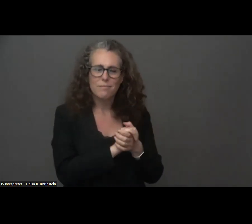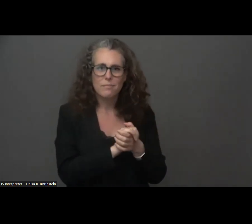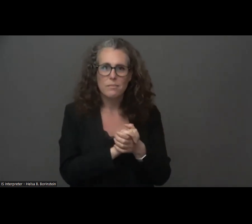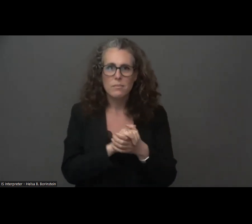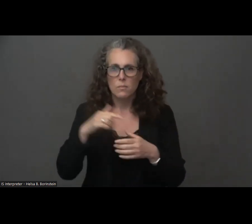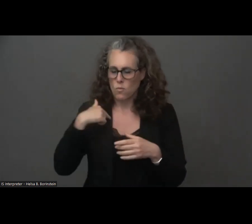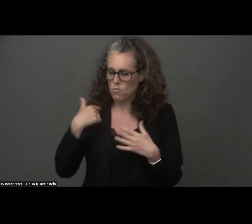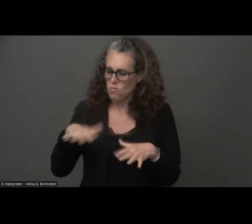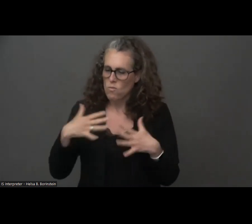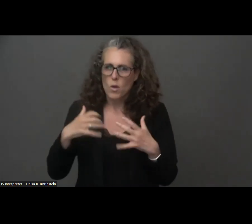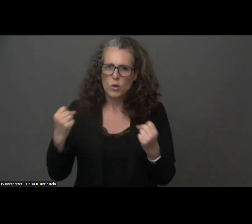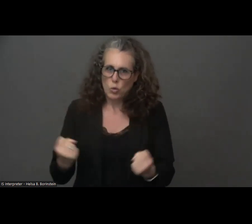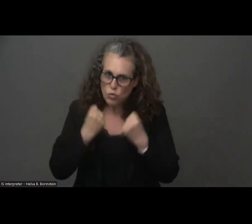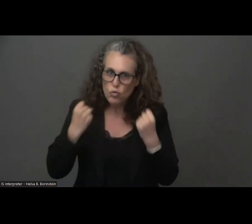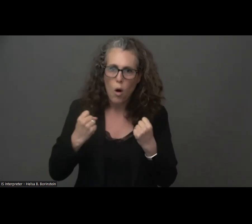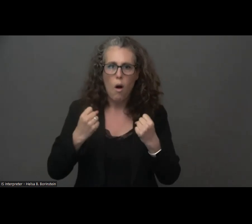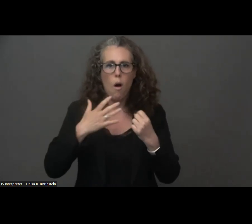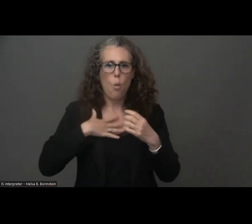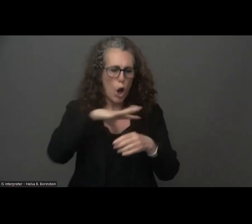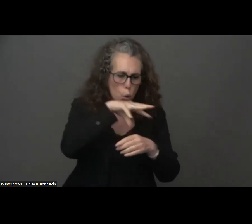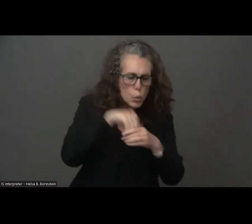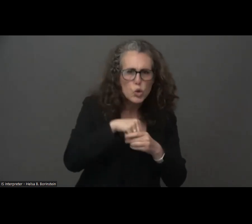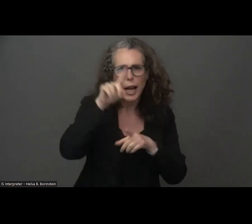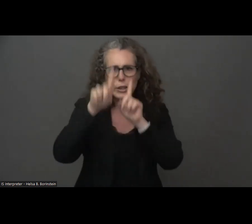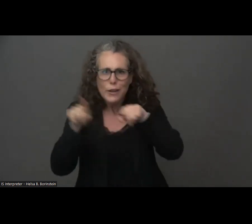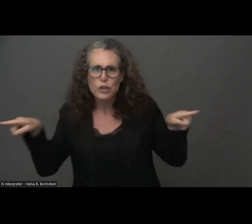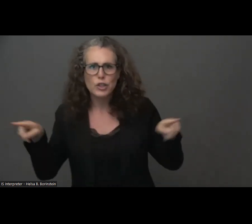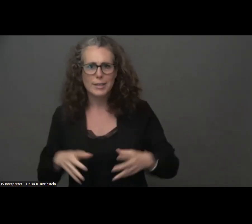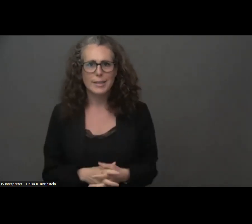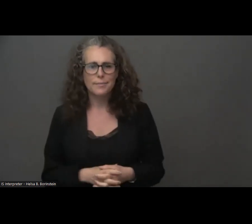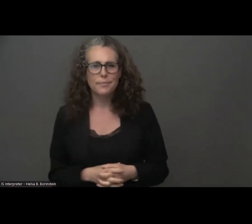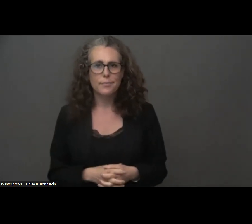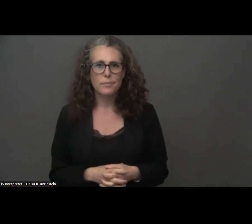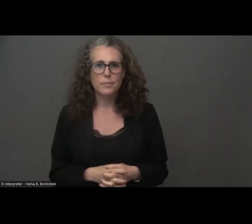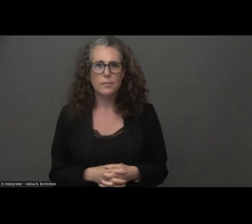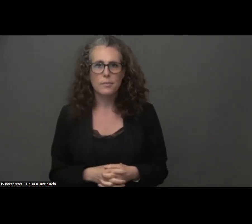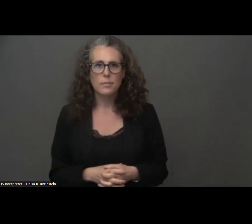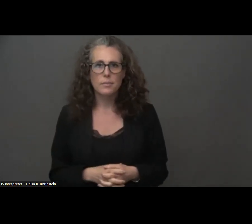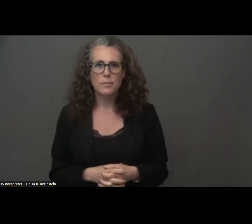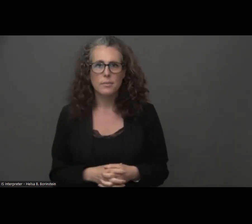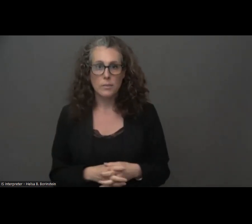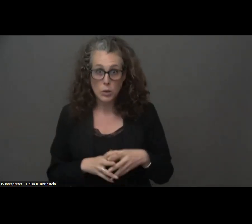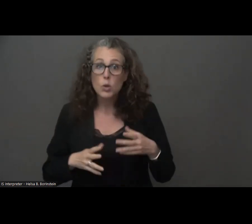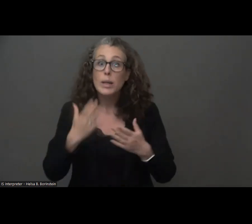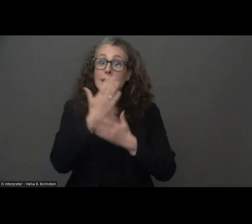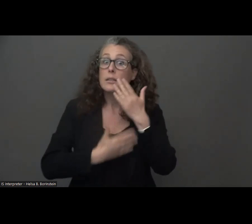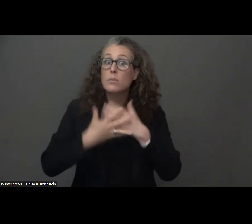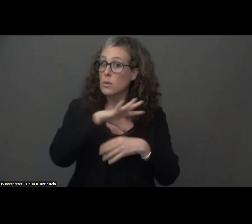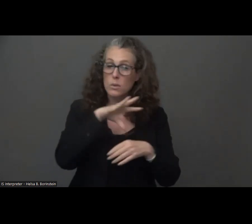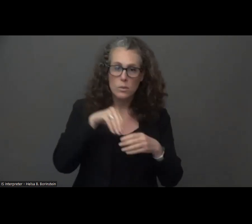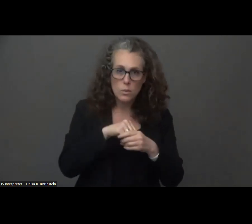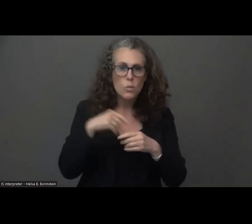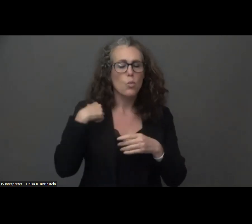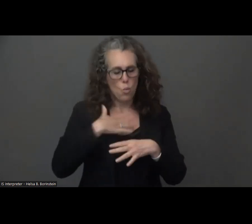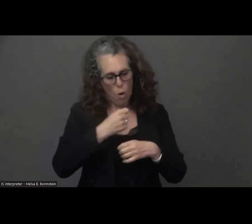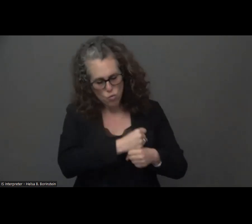championing inclusion and diversity. So when you look at disability inclusion, we are trying to achieve a representation of persons with